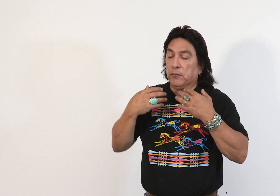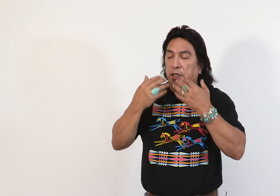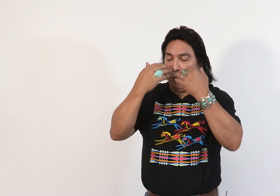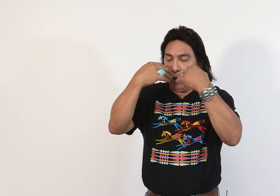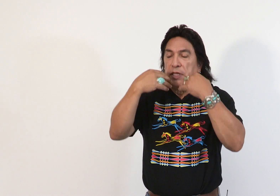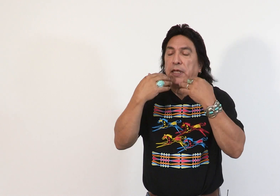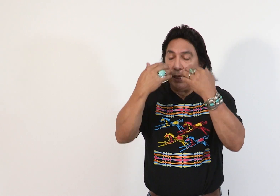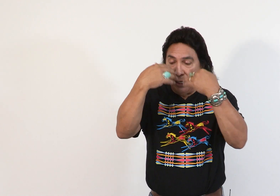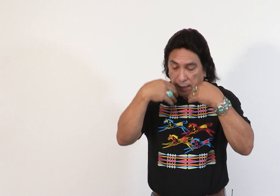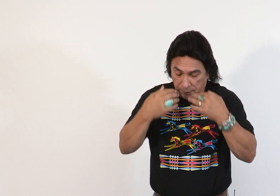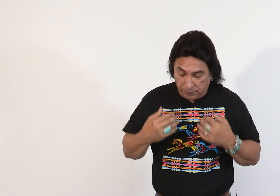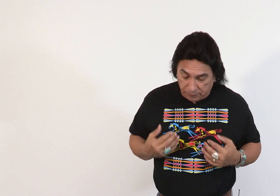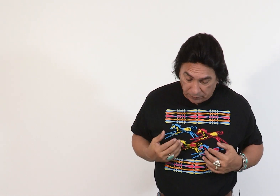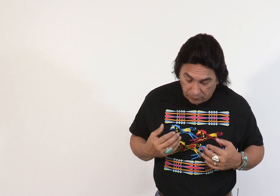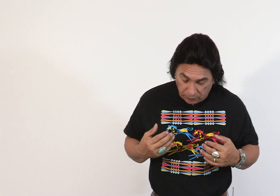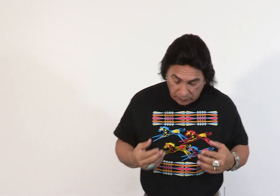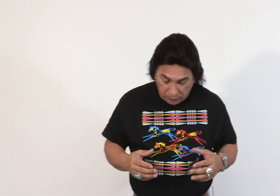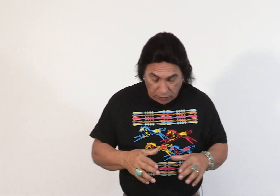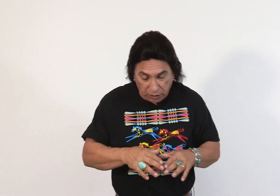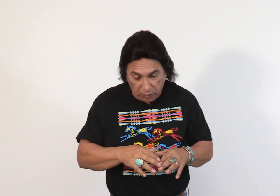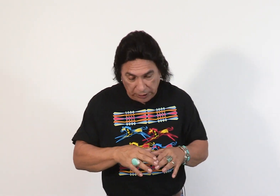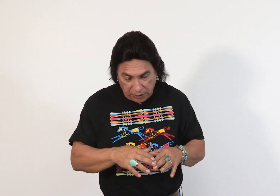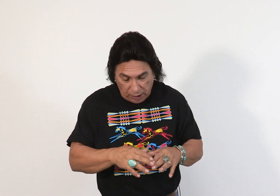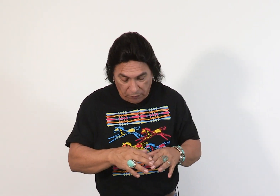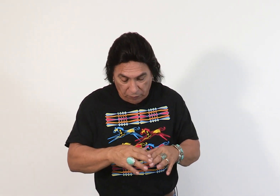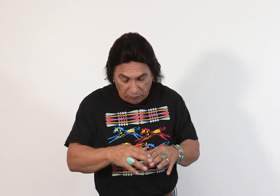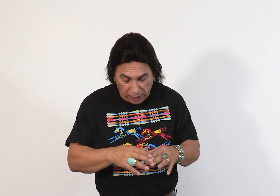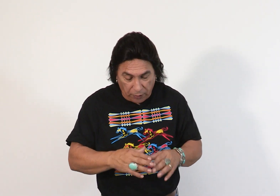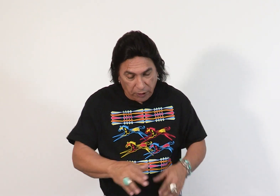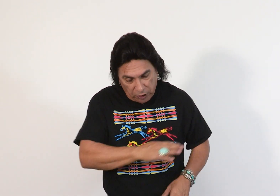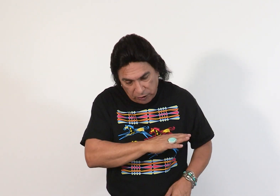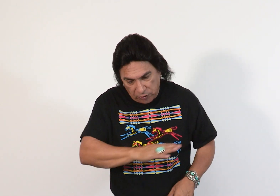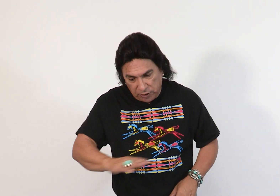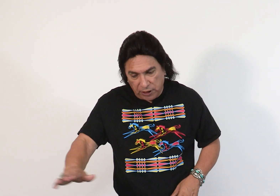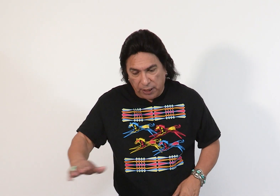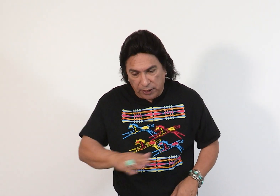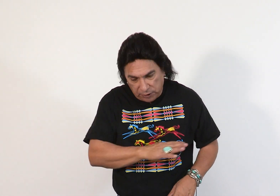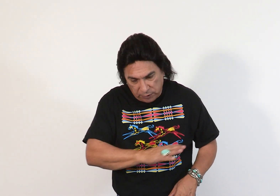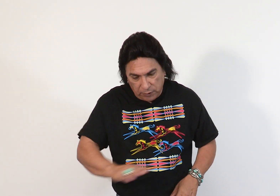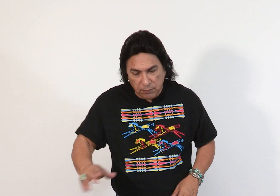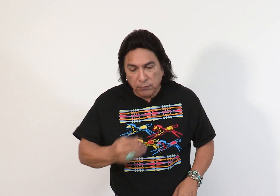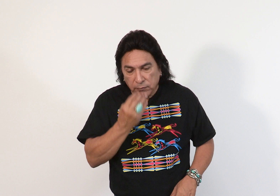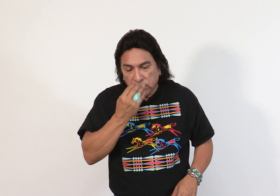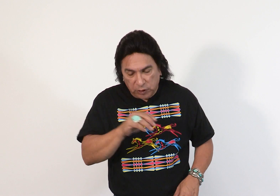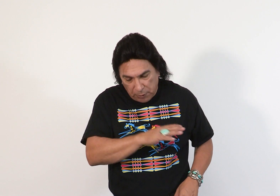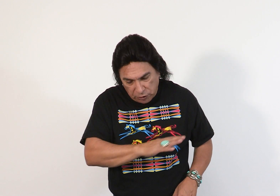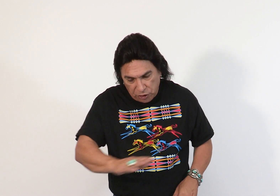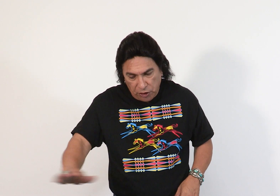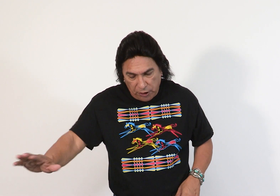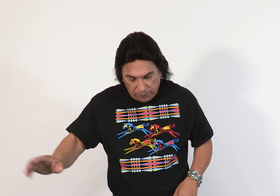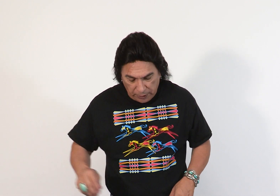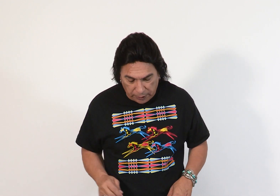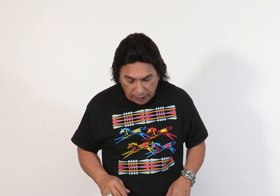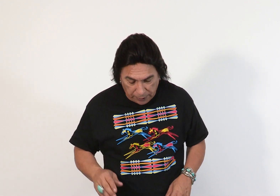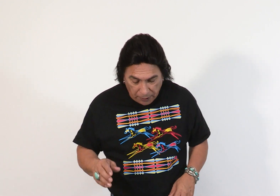like you're breathing it in. So you could do that sign for flower, and then you could do the sign that smells good, like that.